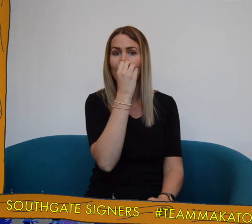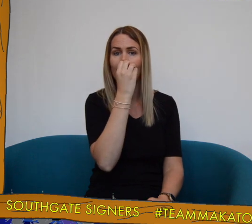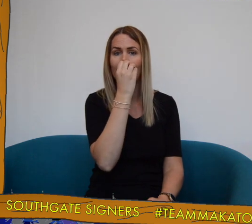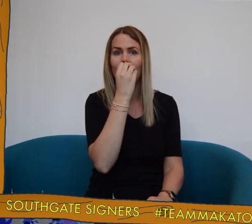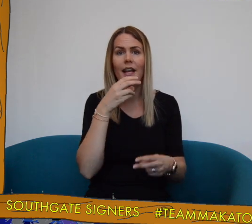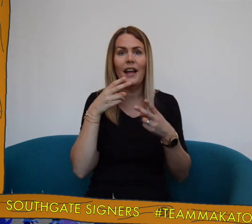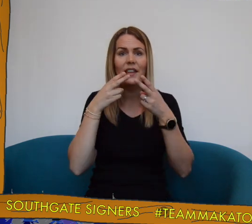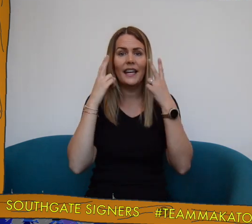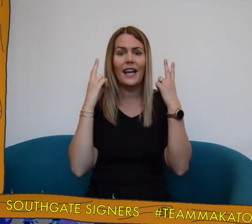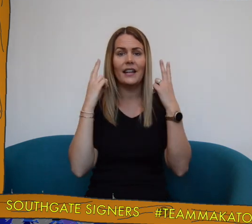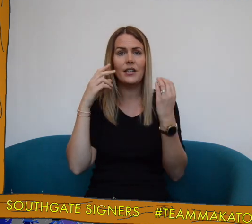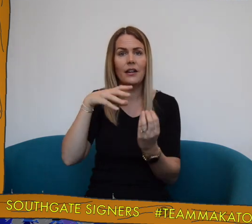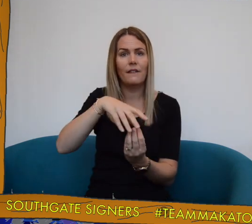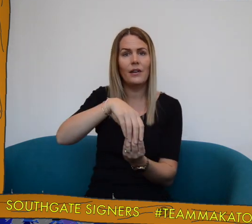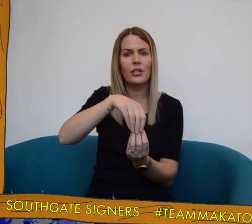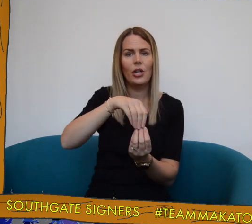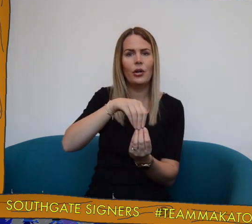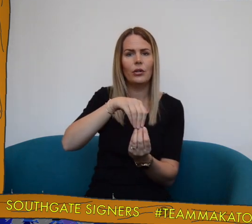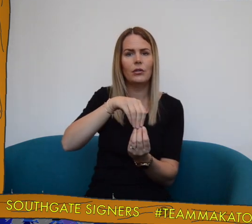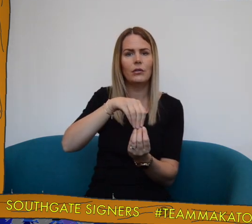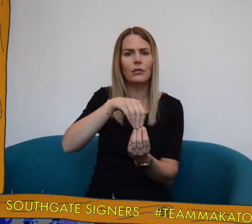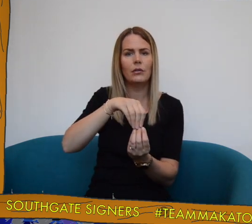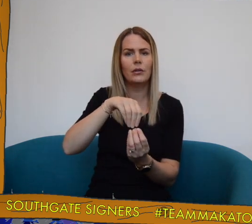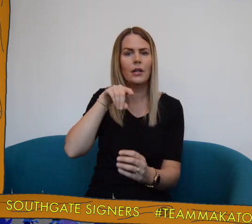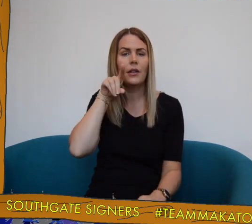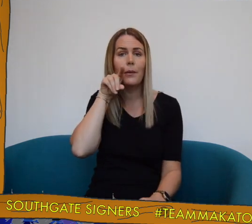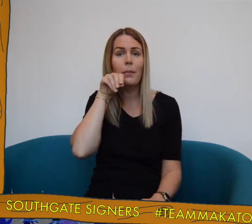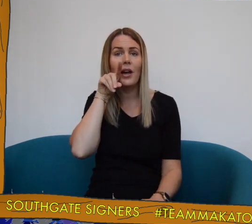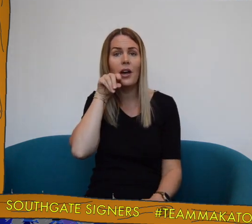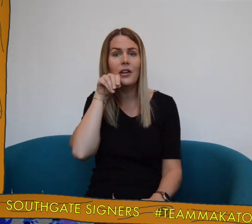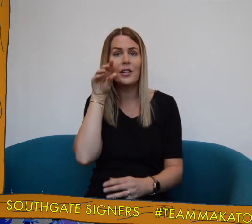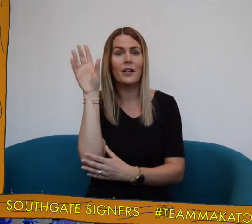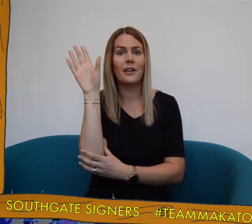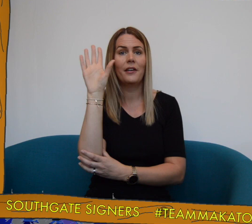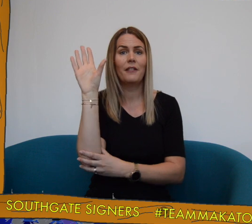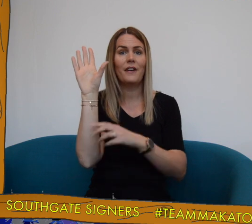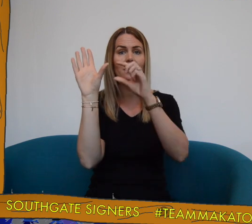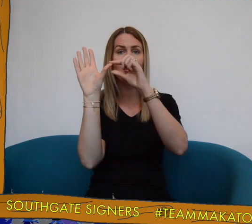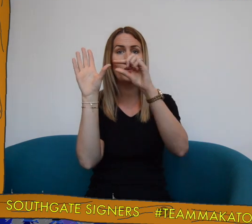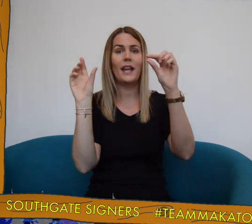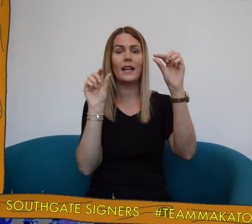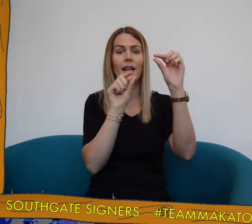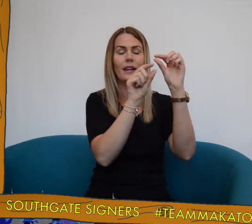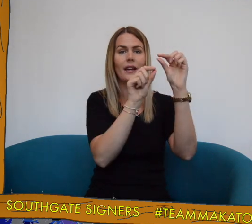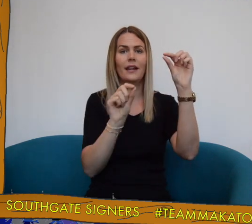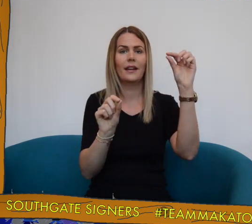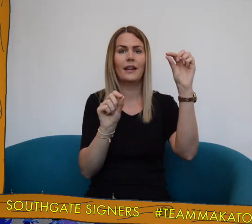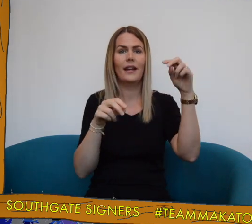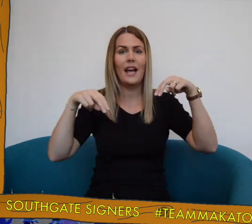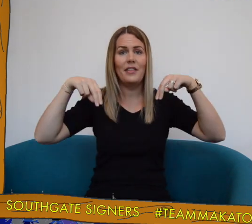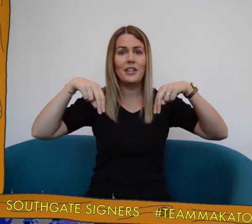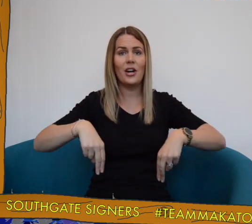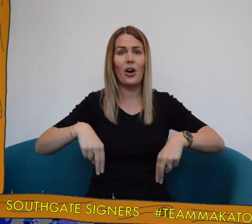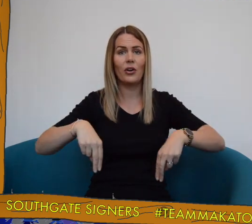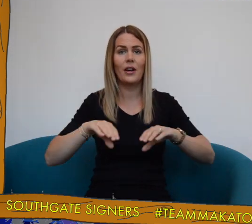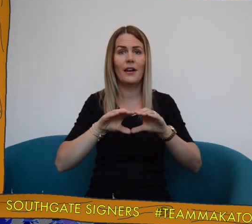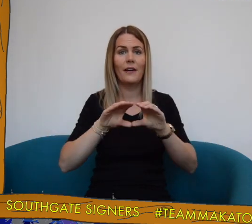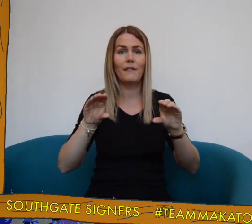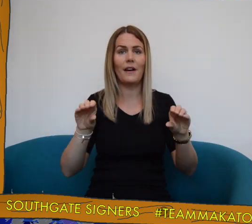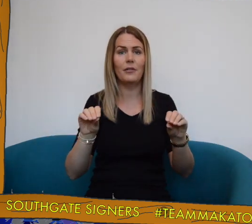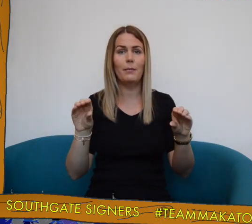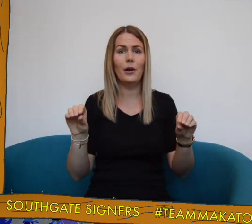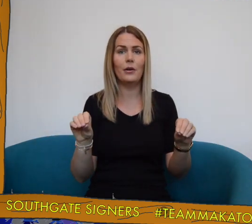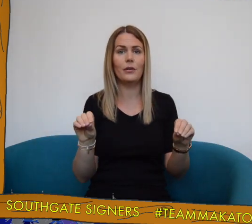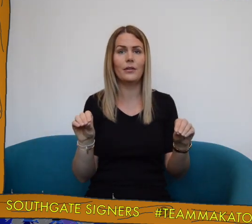lily. And the cat found a cone. The bird found a twig. And the dog